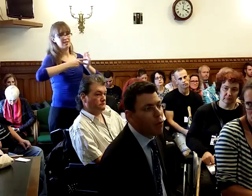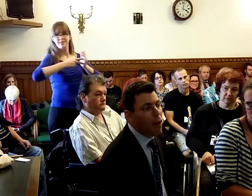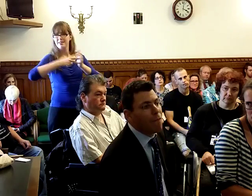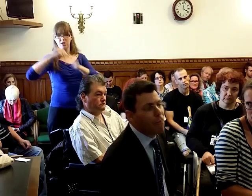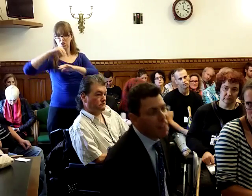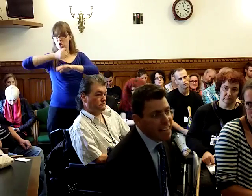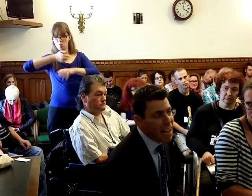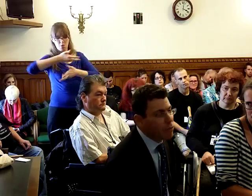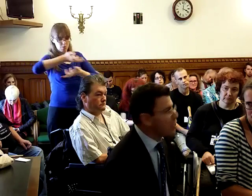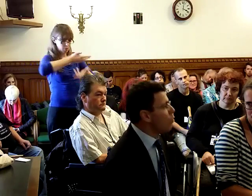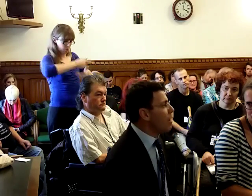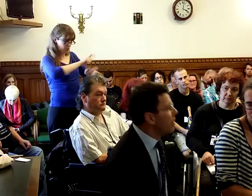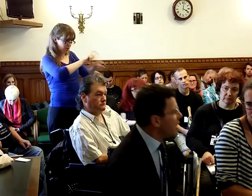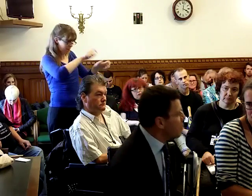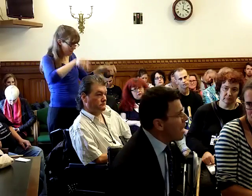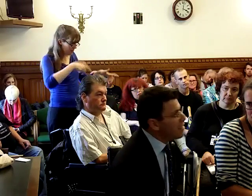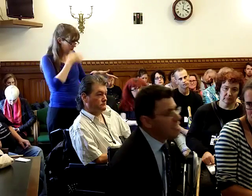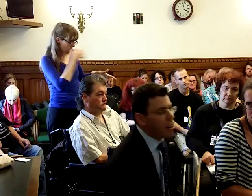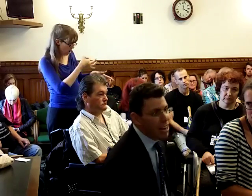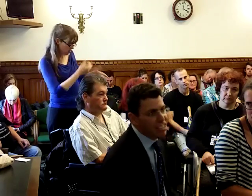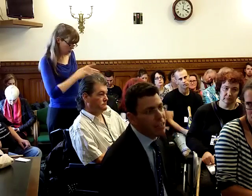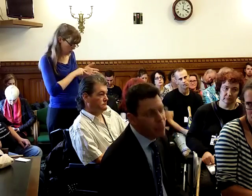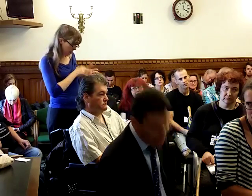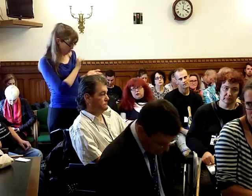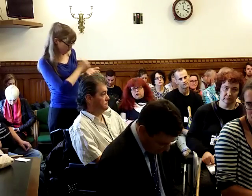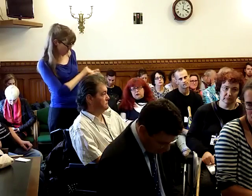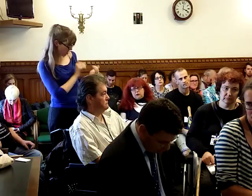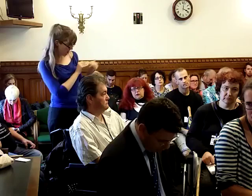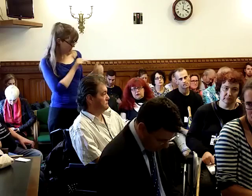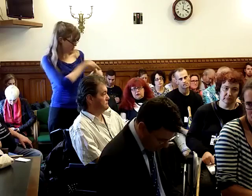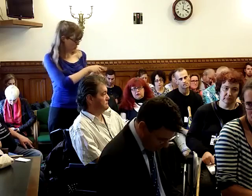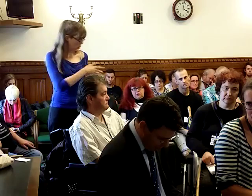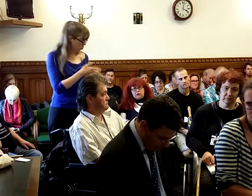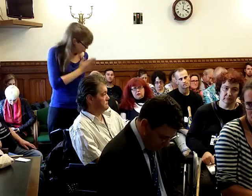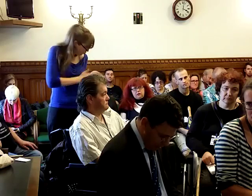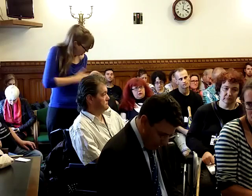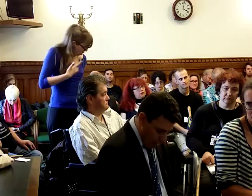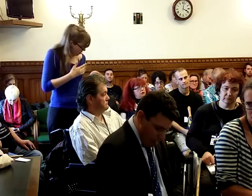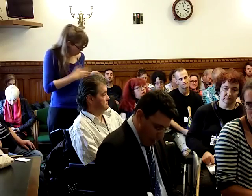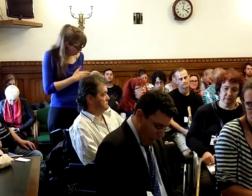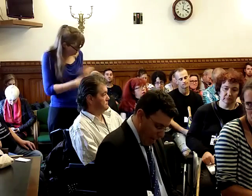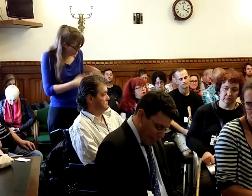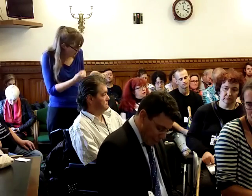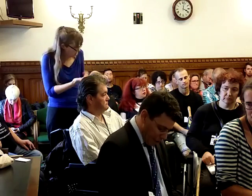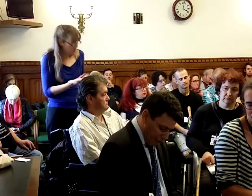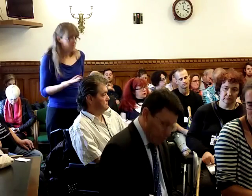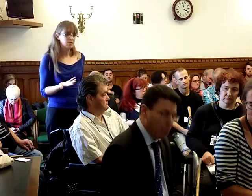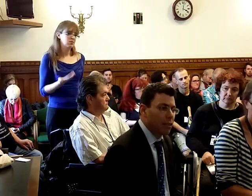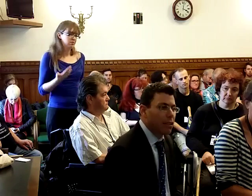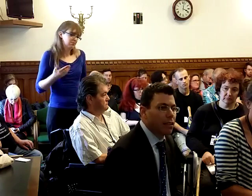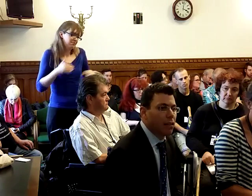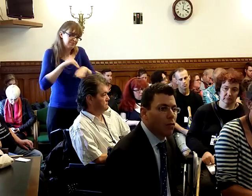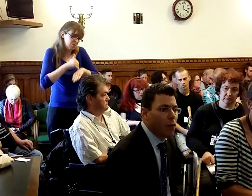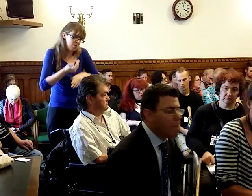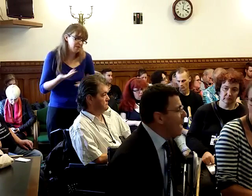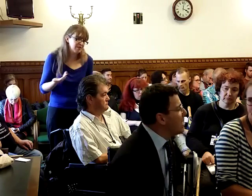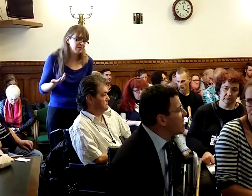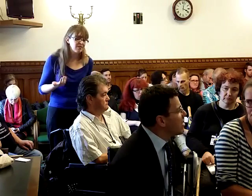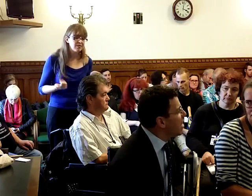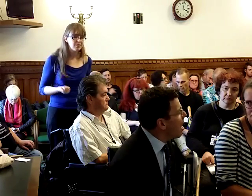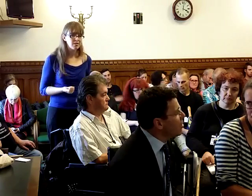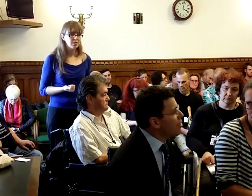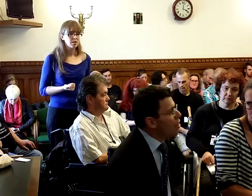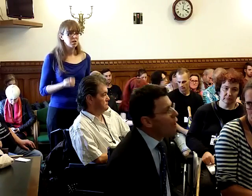speaking with people and finding out whether these plans are actually realistic or not. And